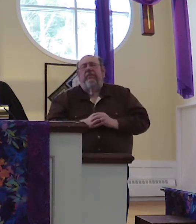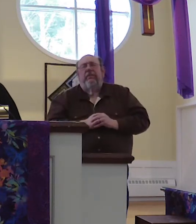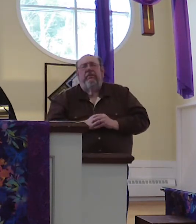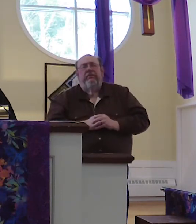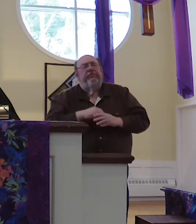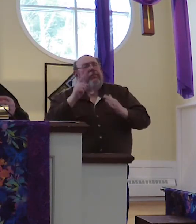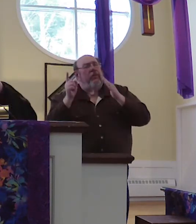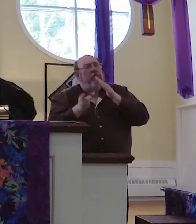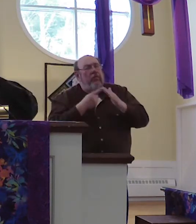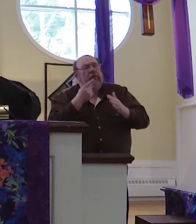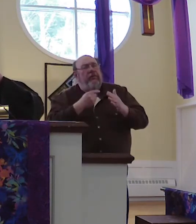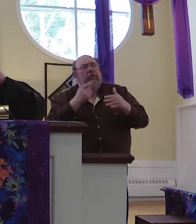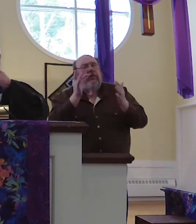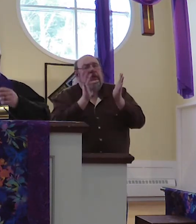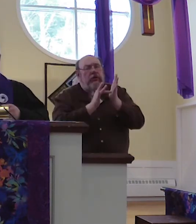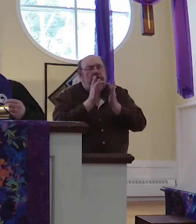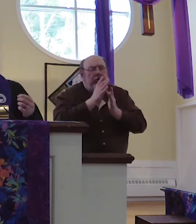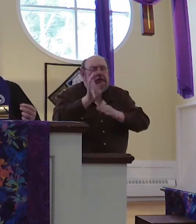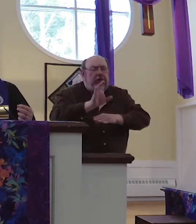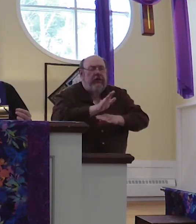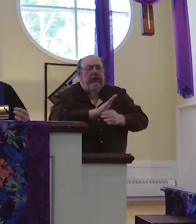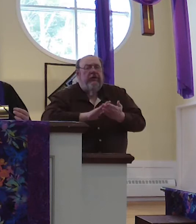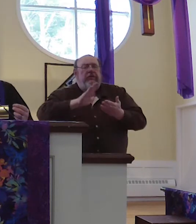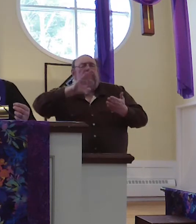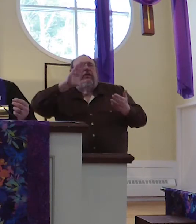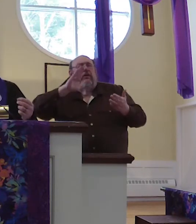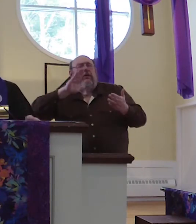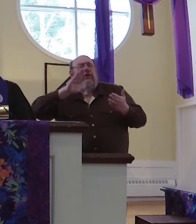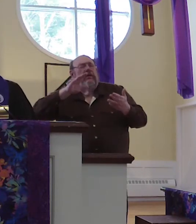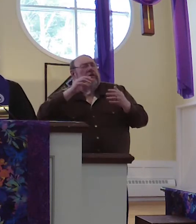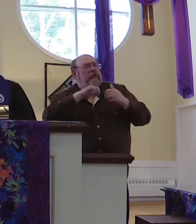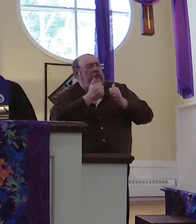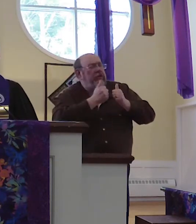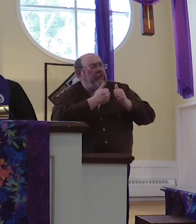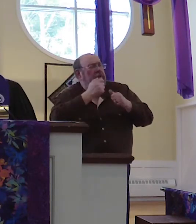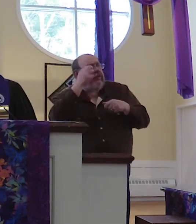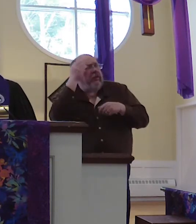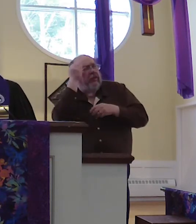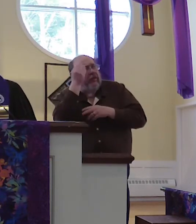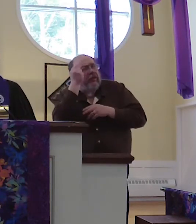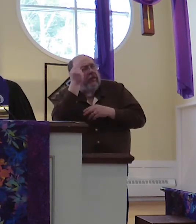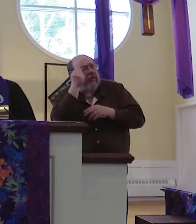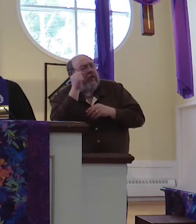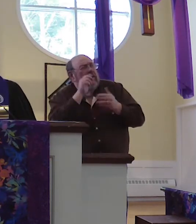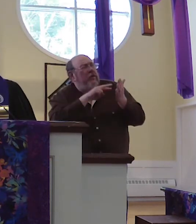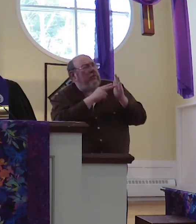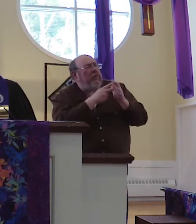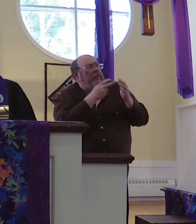Once, when I was in seminary, a pastor I worked with challenged me to think about what it means to fear God.